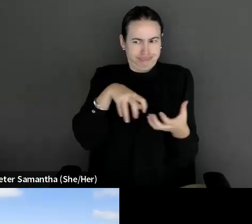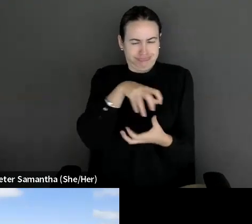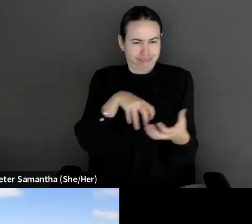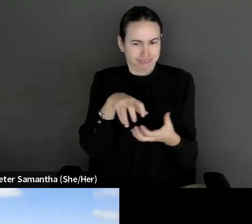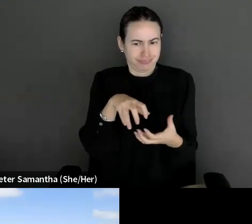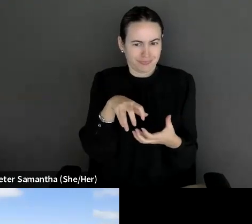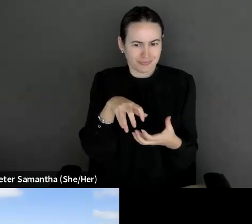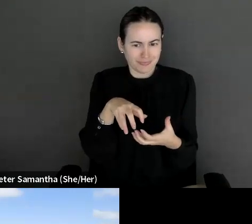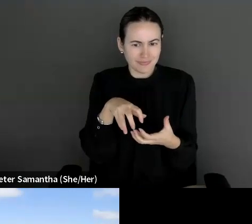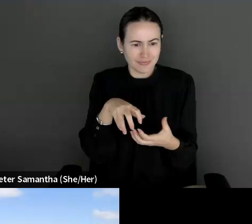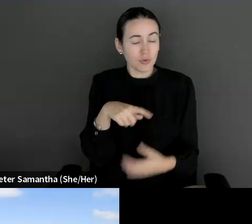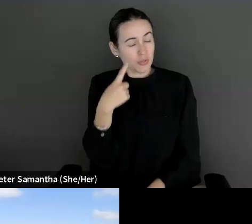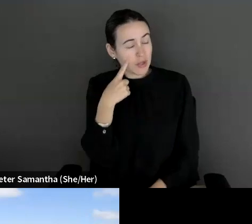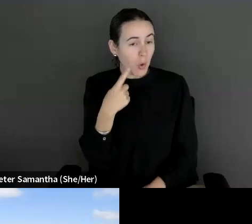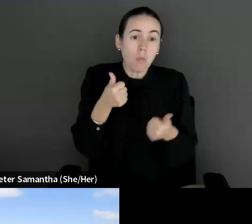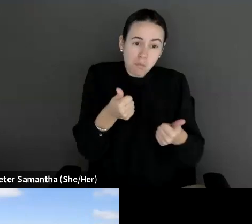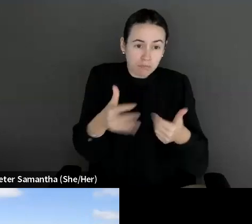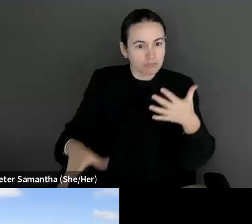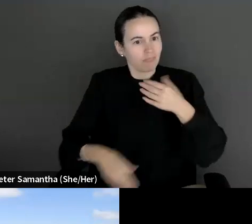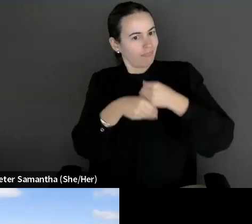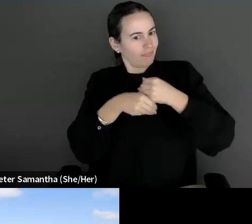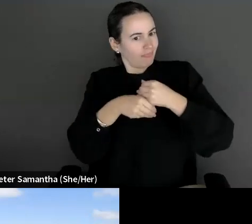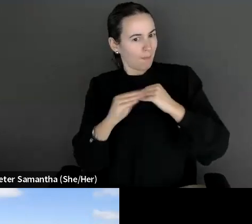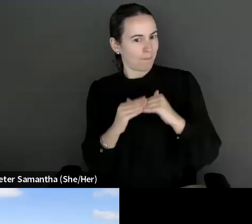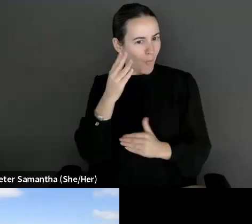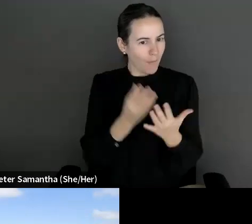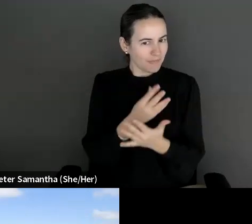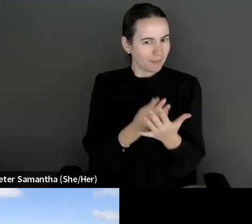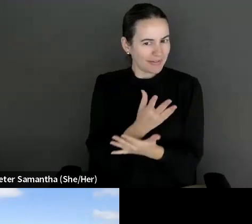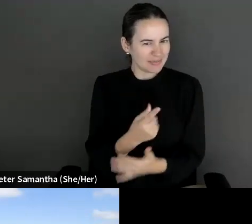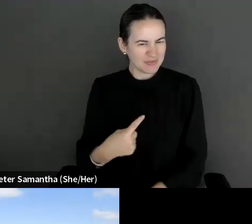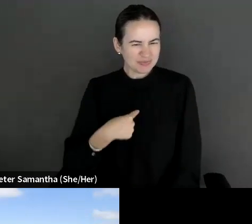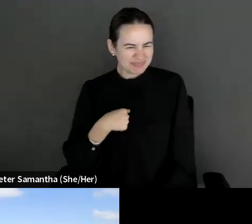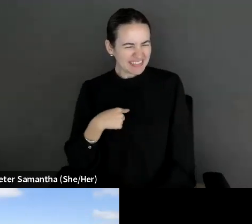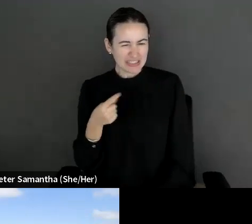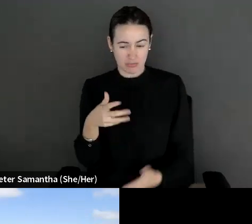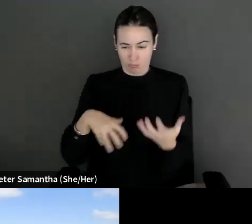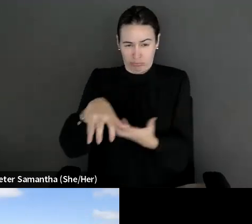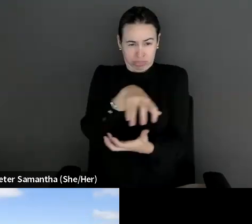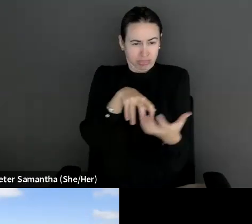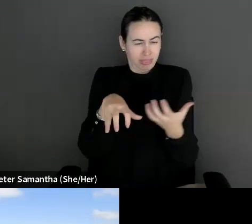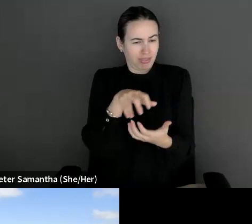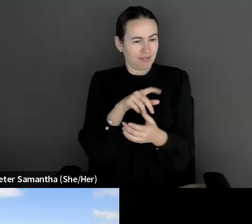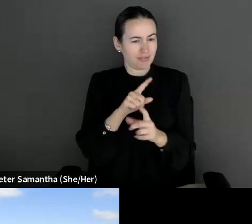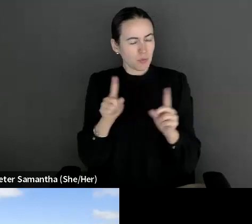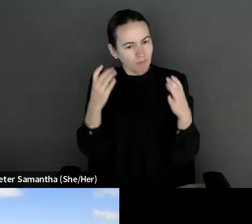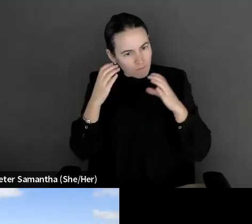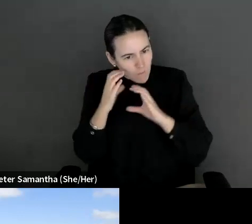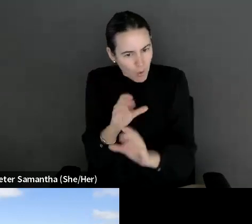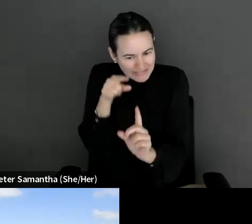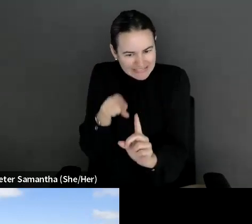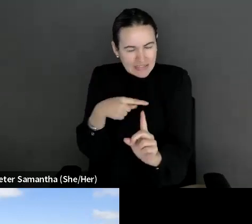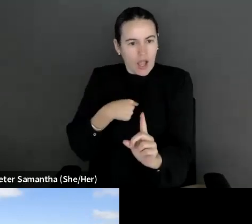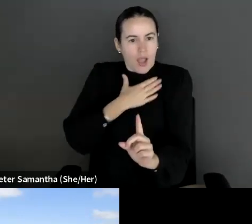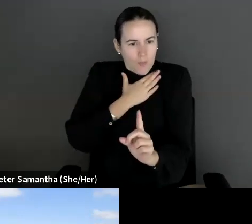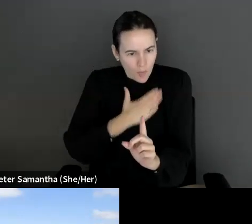say that's extra information, but to me, that's all just kind of noise rather than focusing on what you actually meant to